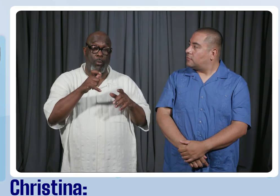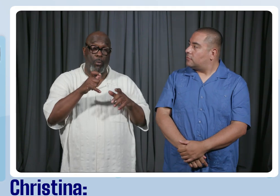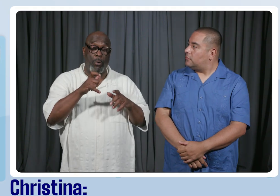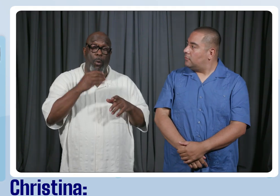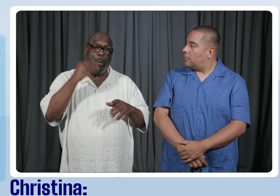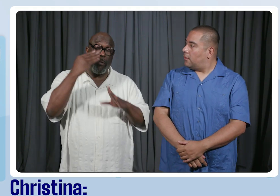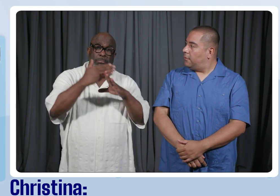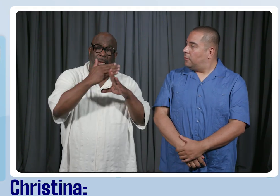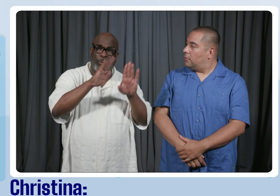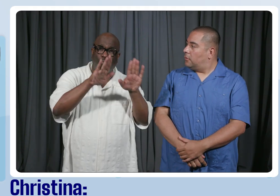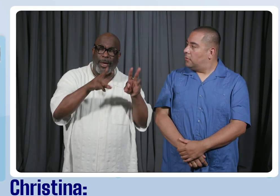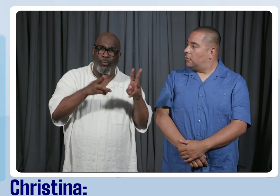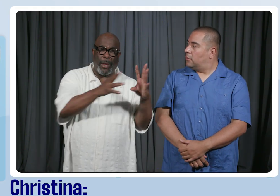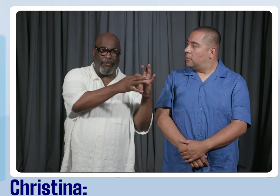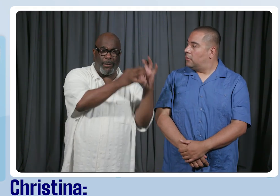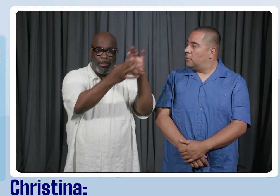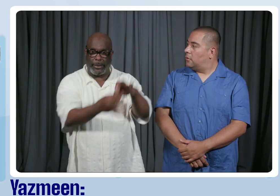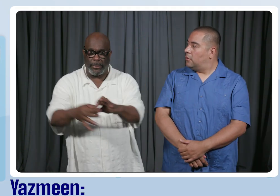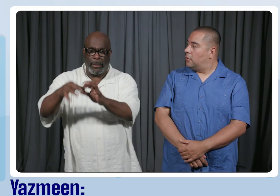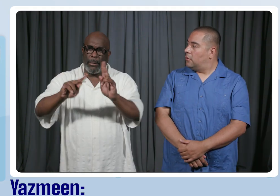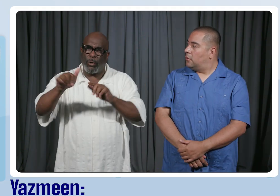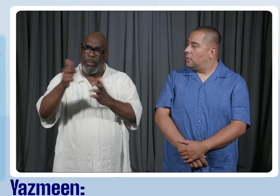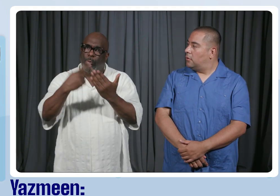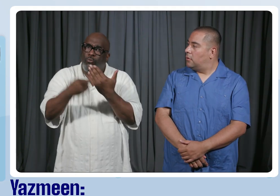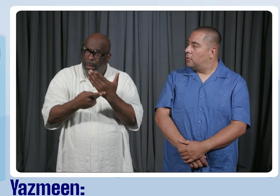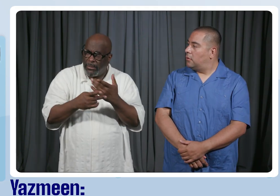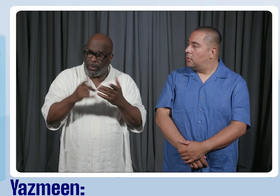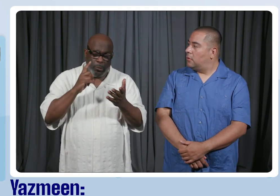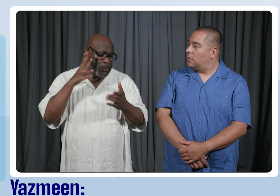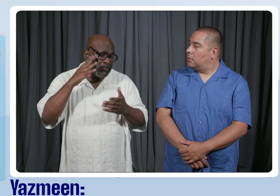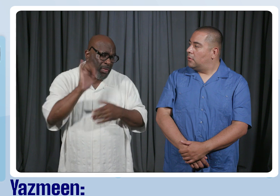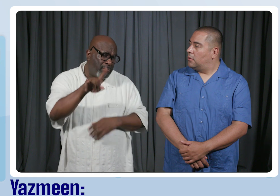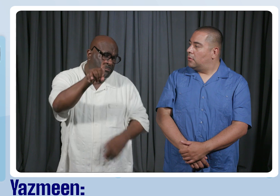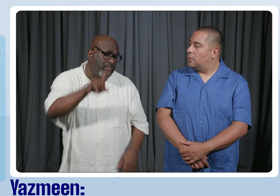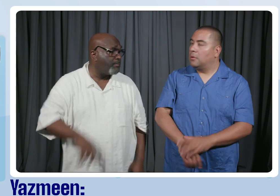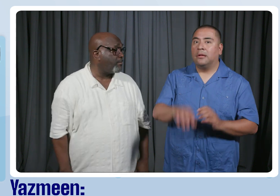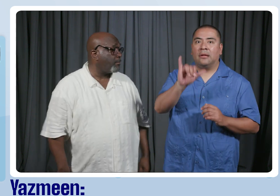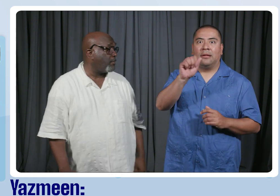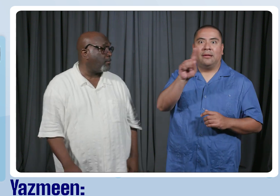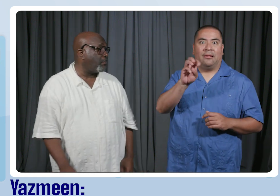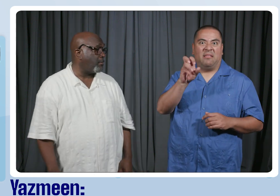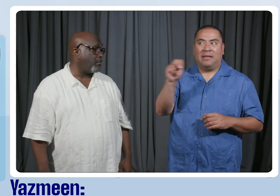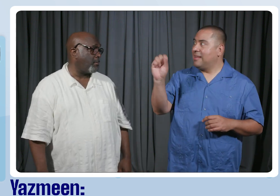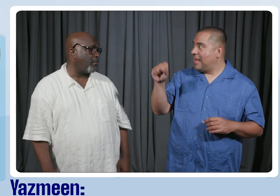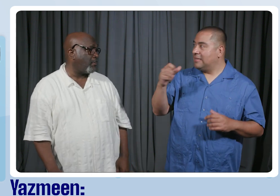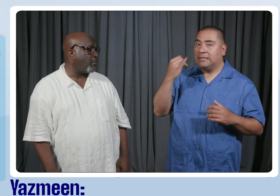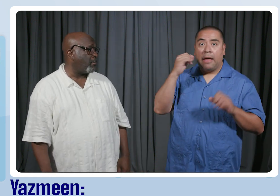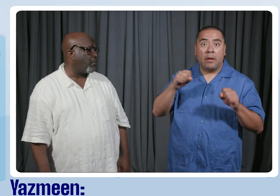Chicago residents to the other programs that MOPD has? Yes. I think with the ability to pass out some of the flyers